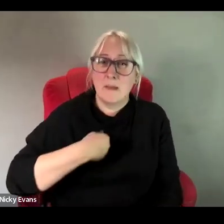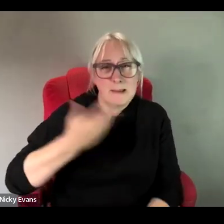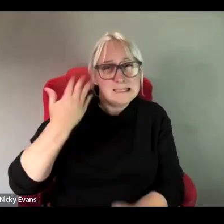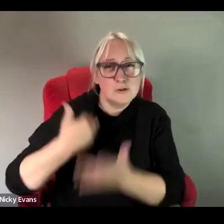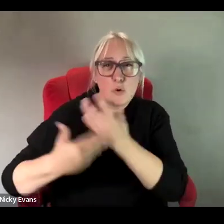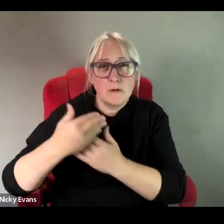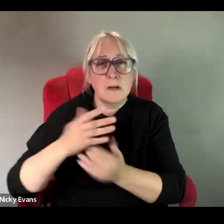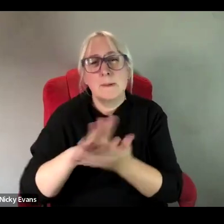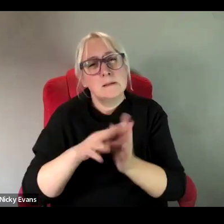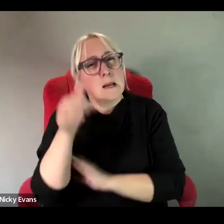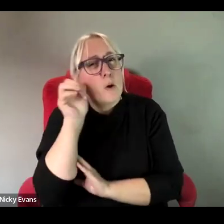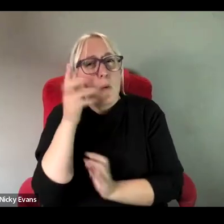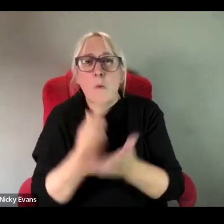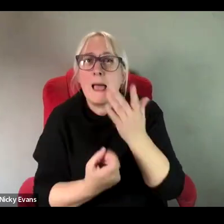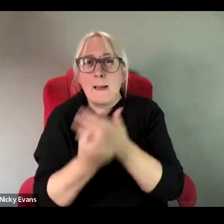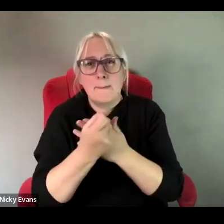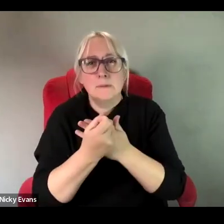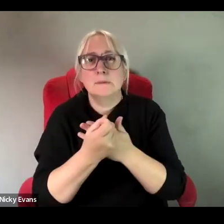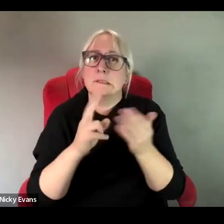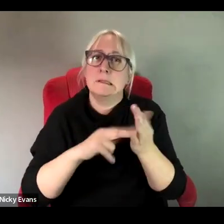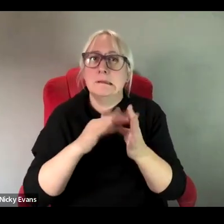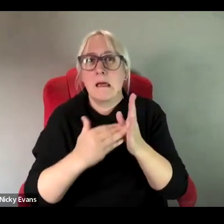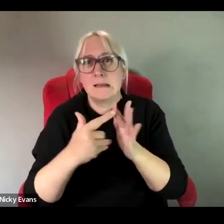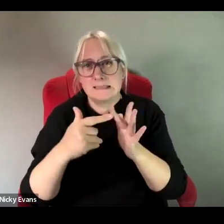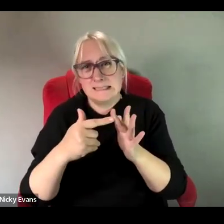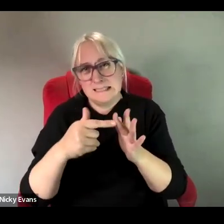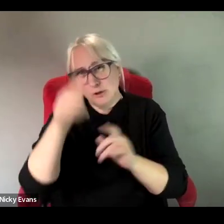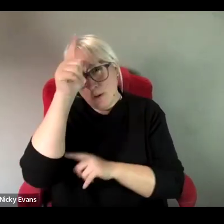Germany, where in fact one of the key factors in